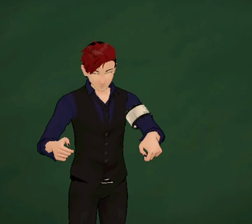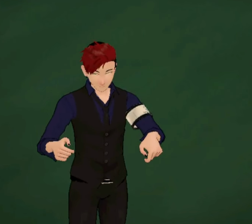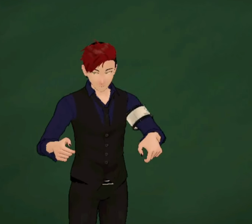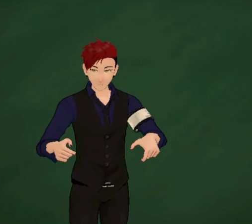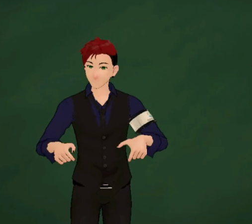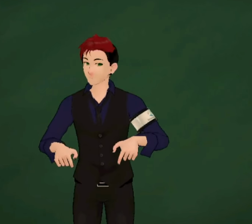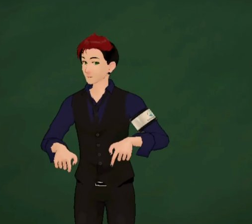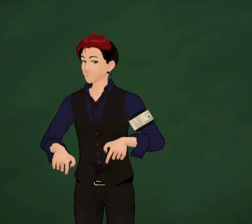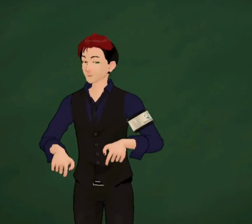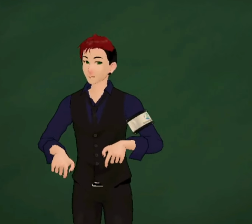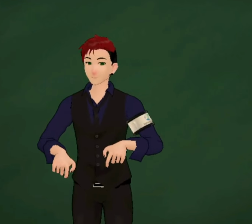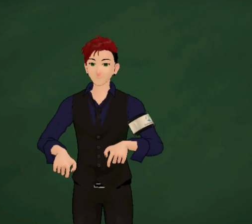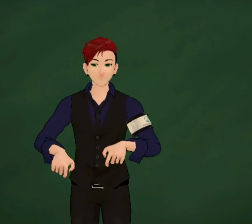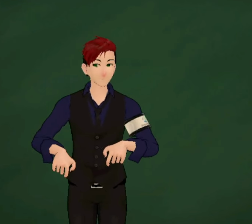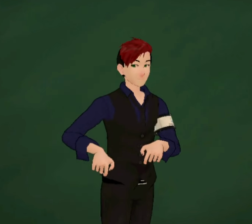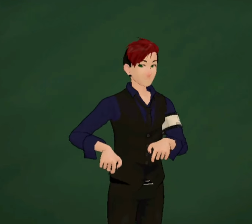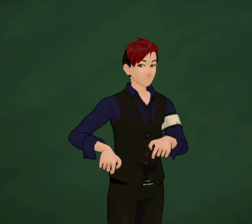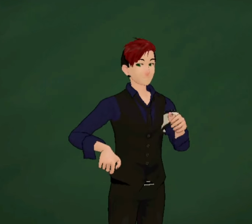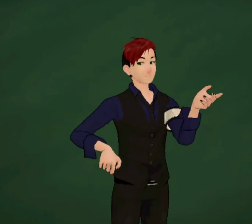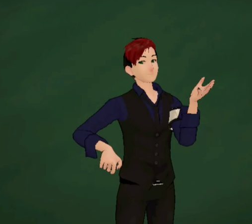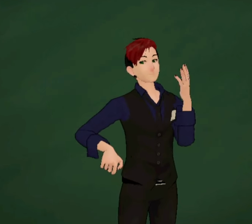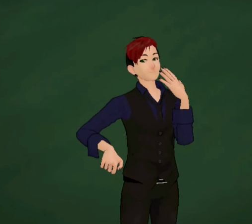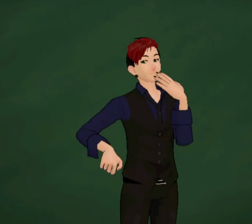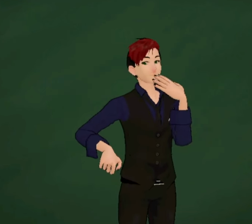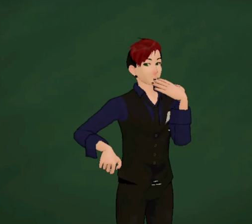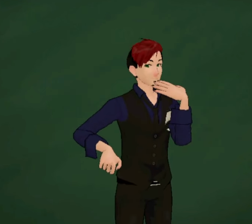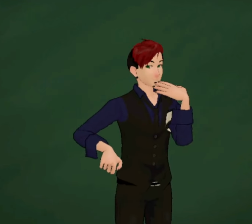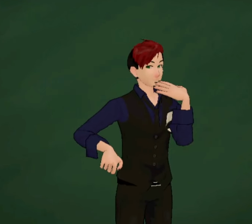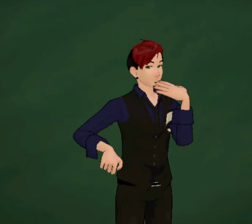reading than me. Next word. All right. Thank you.